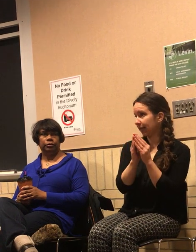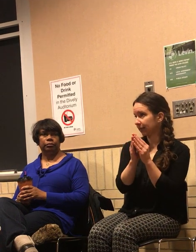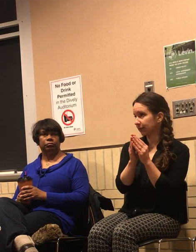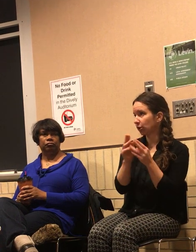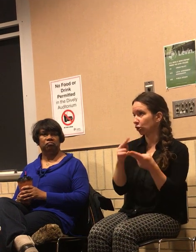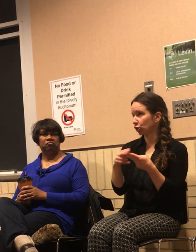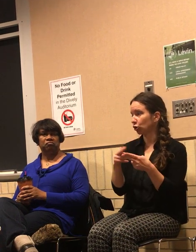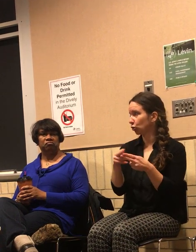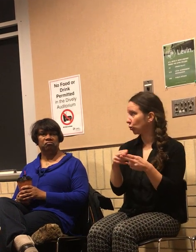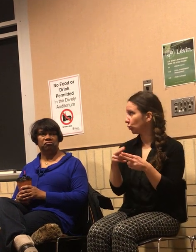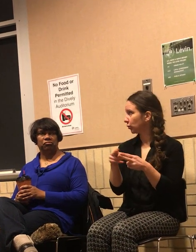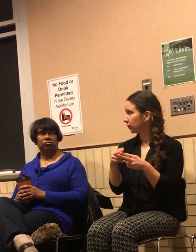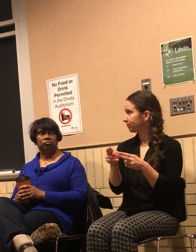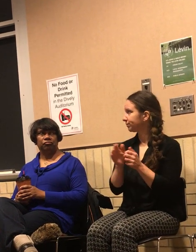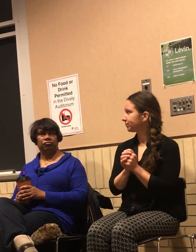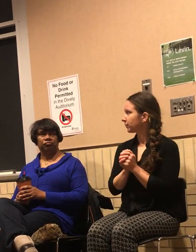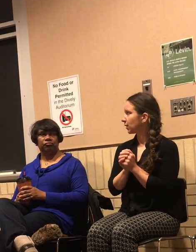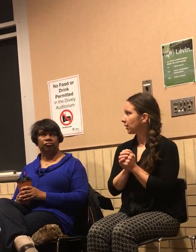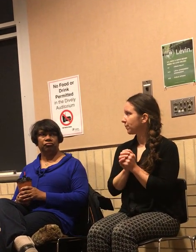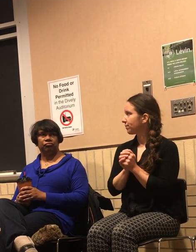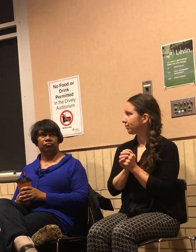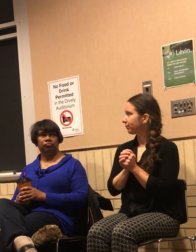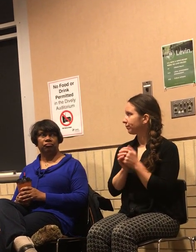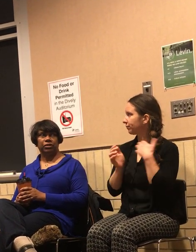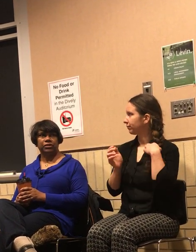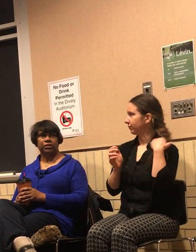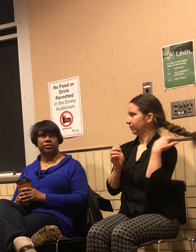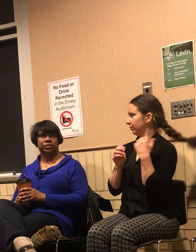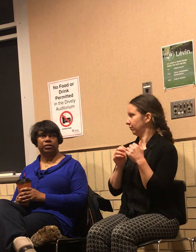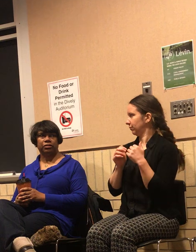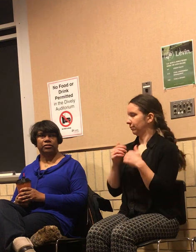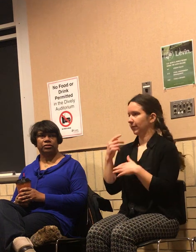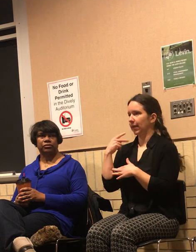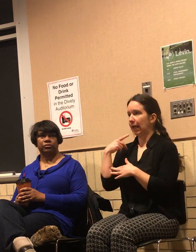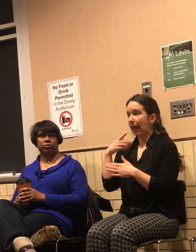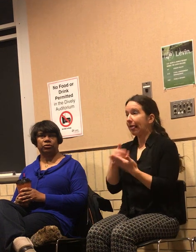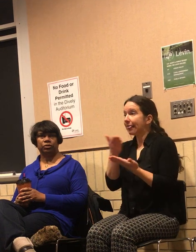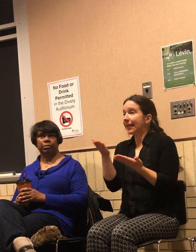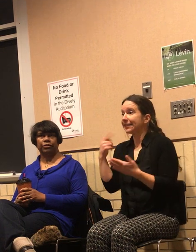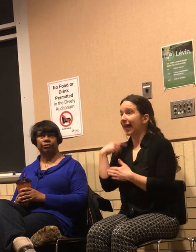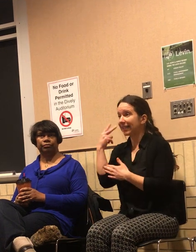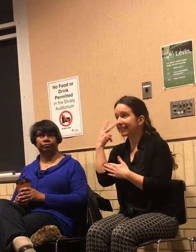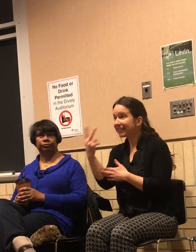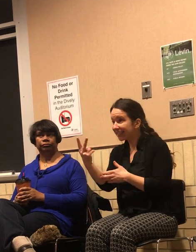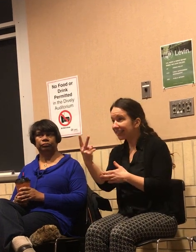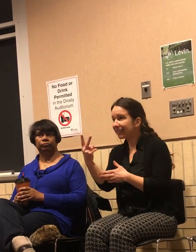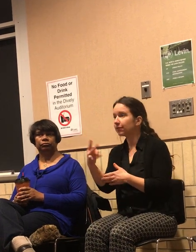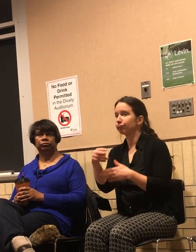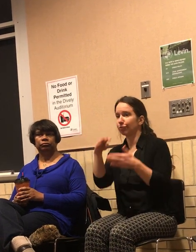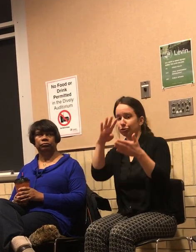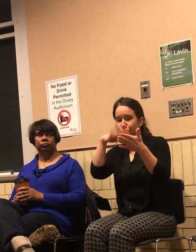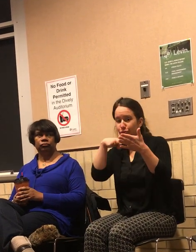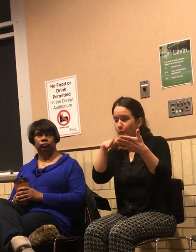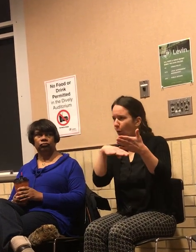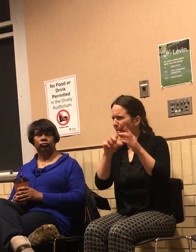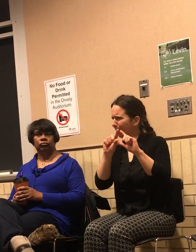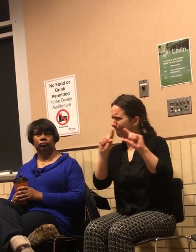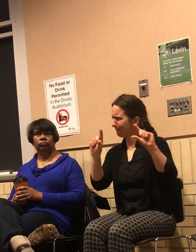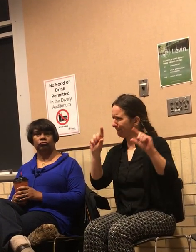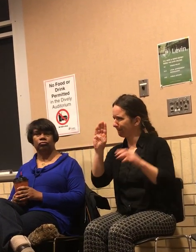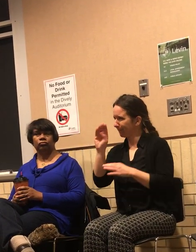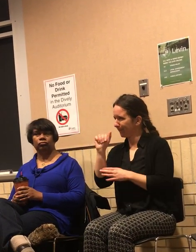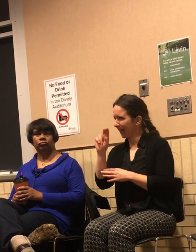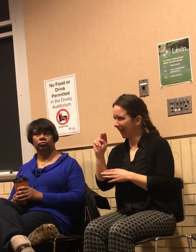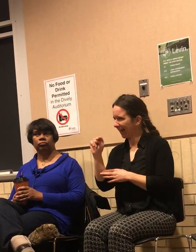things that I see. They're scrolling on our college banner or the university banner that's on the front web pages. Tomorrow,